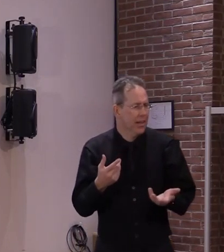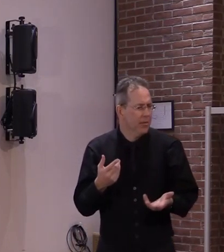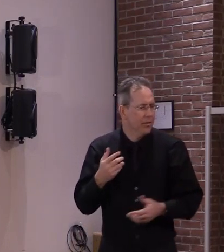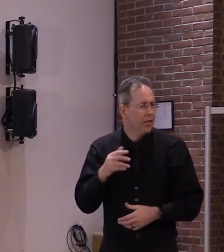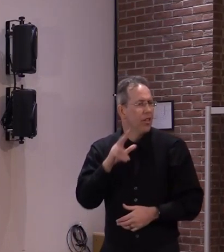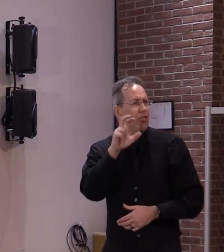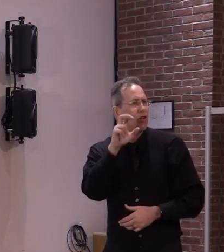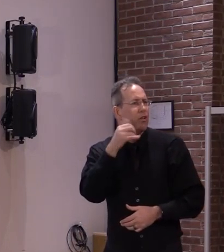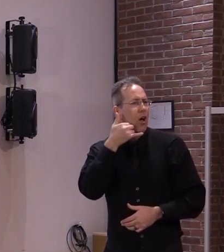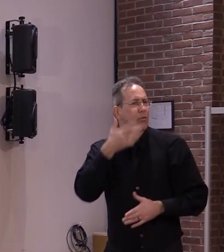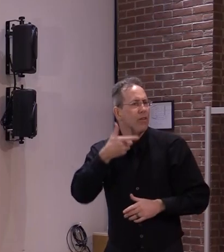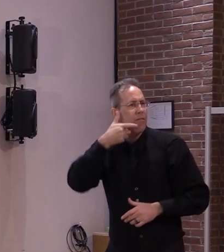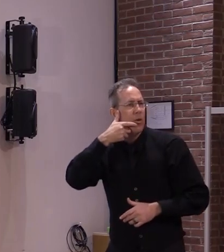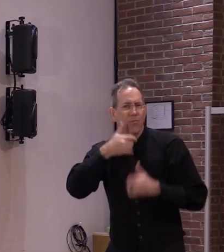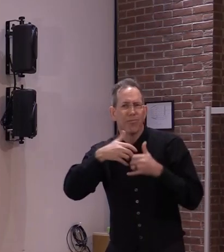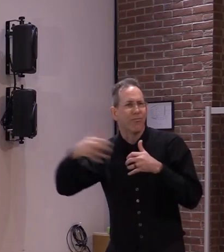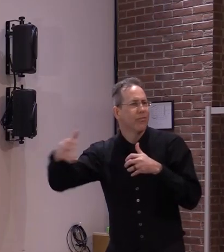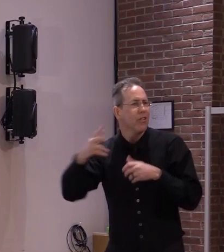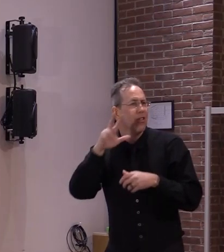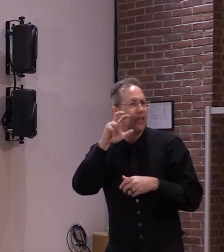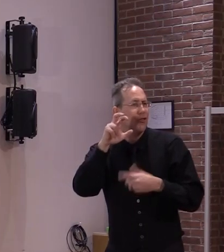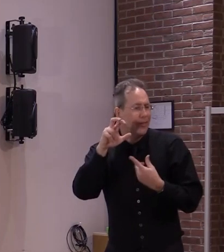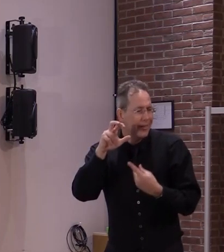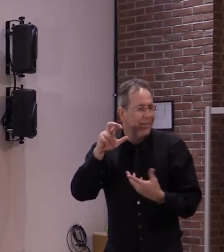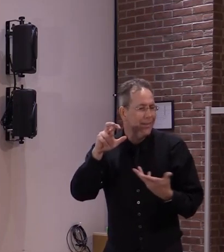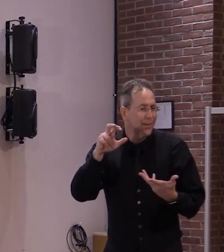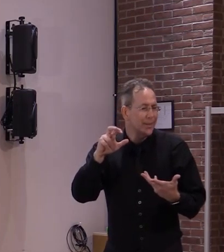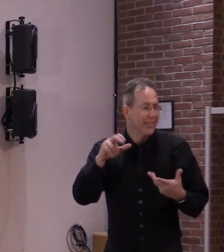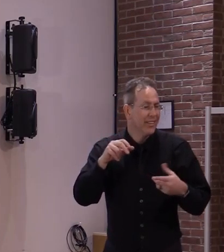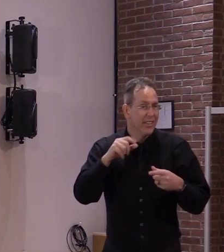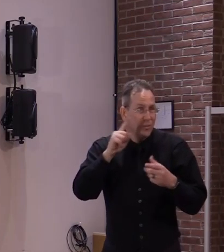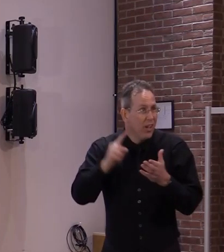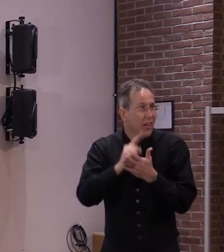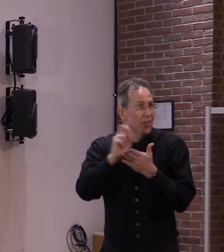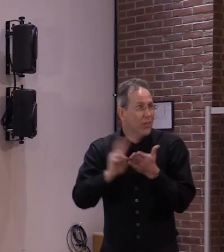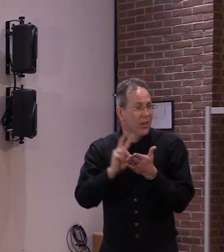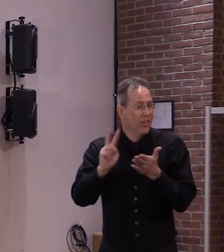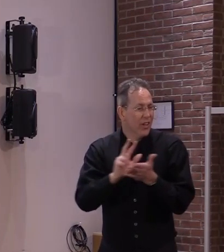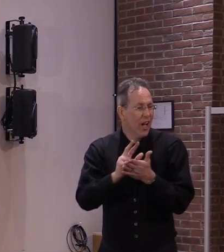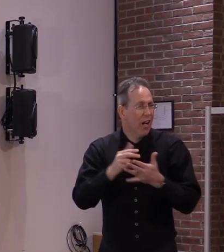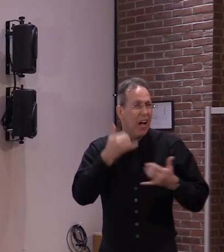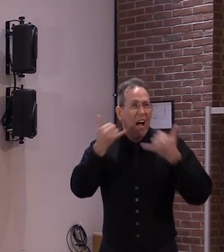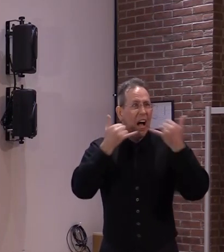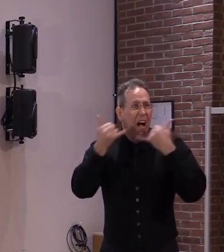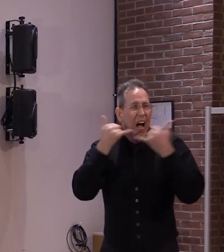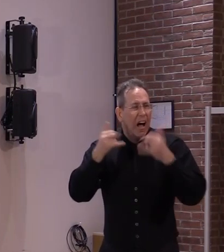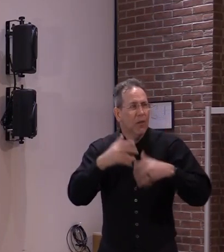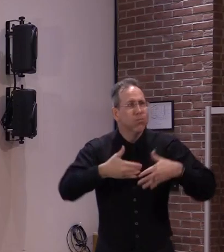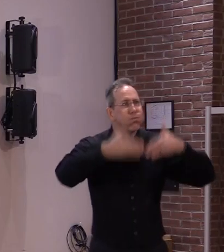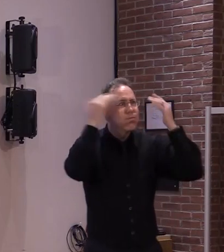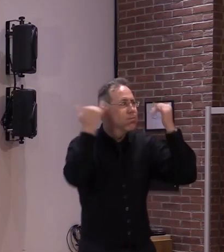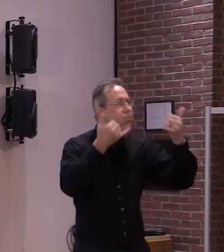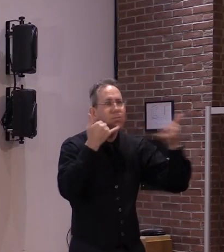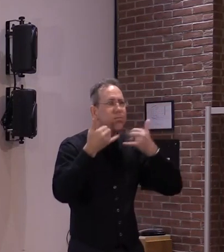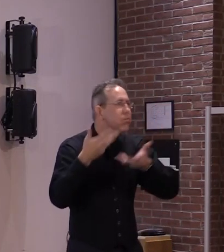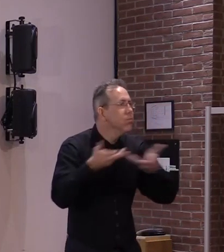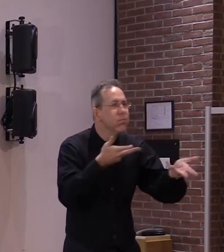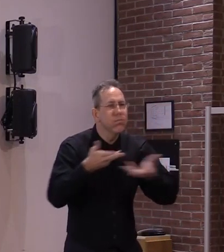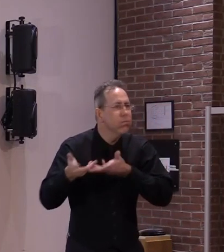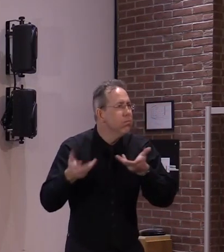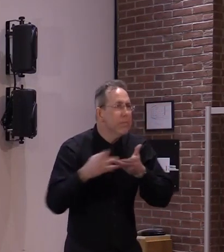is going to be jammed, and then we find that it subsides quite substantially in the afternoon hours or